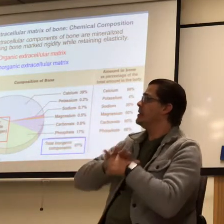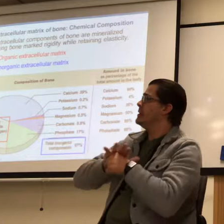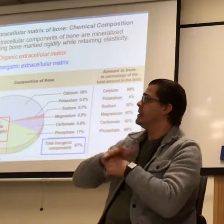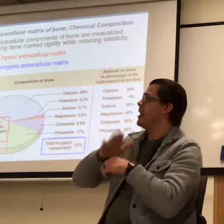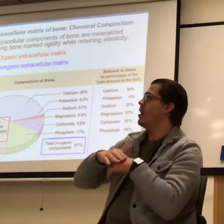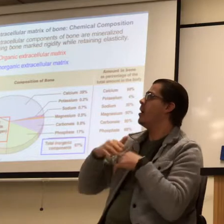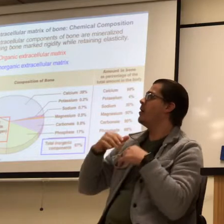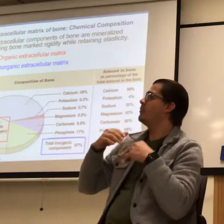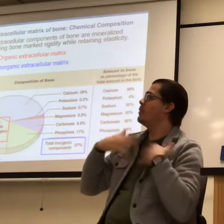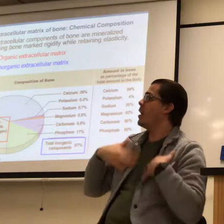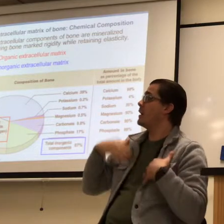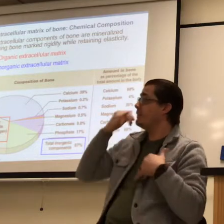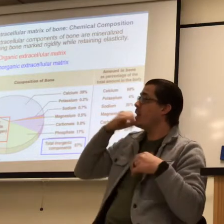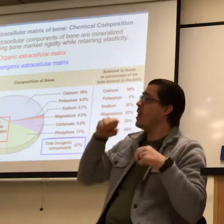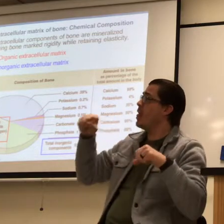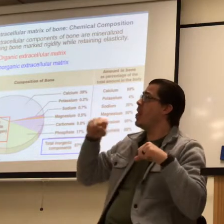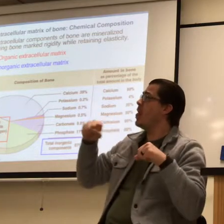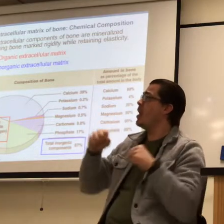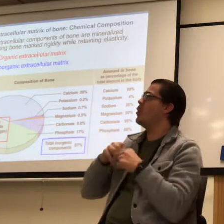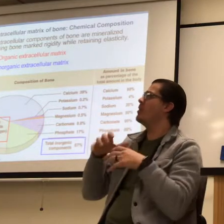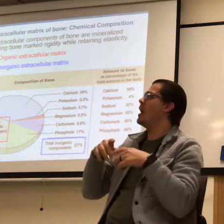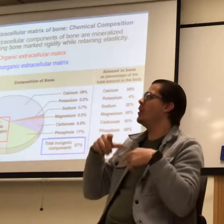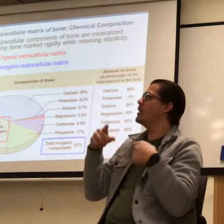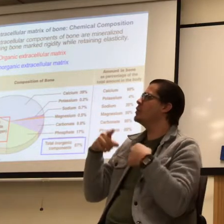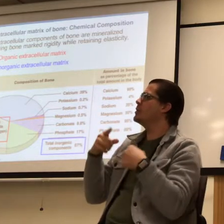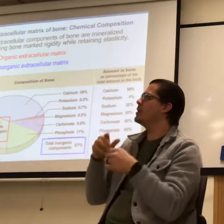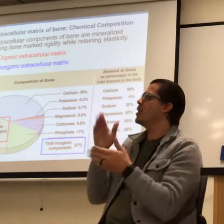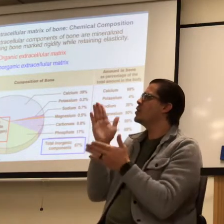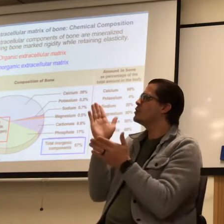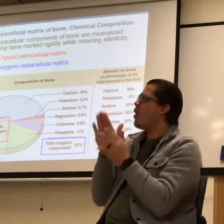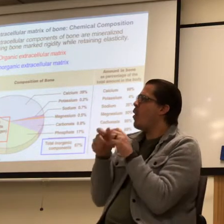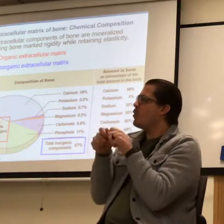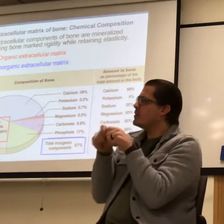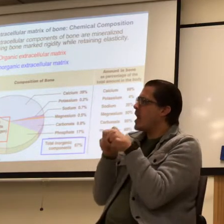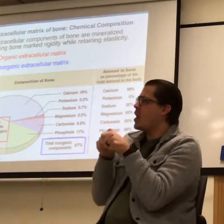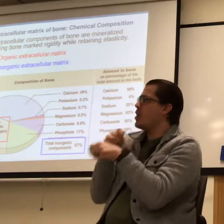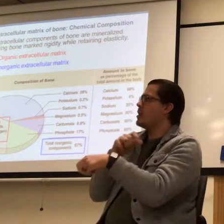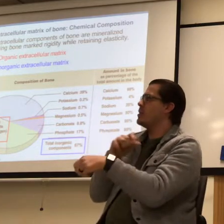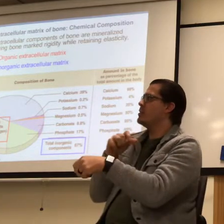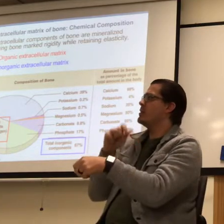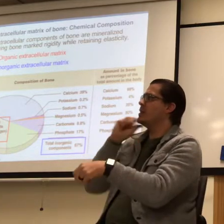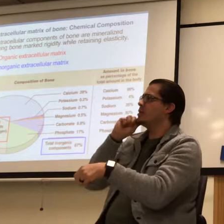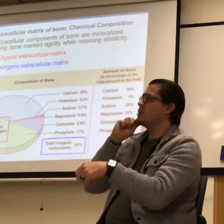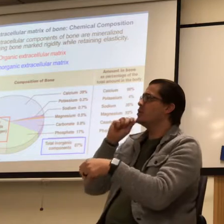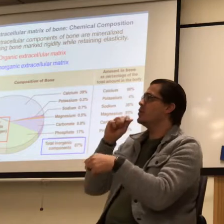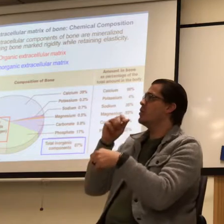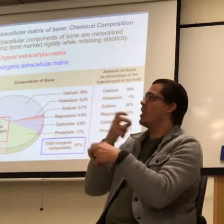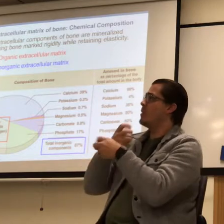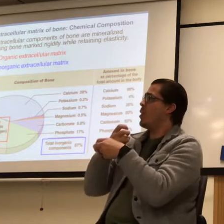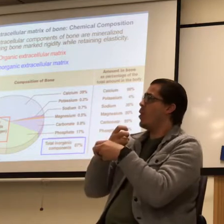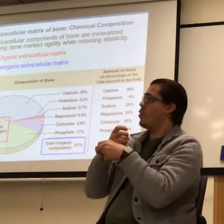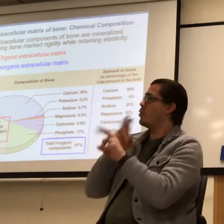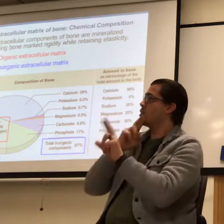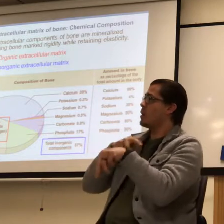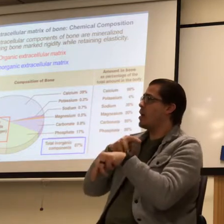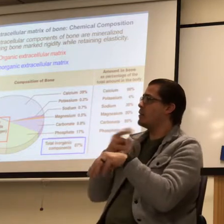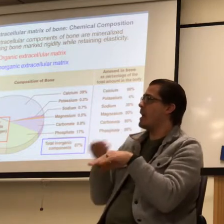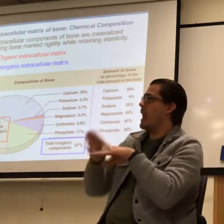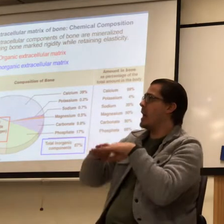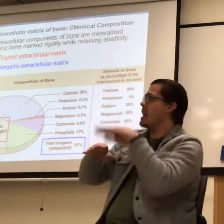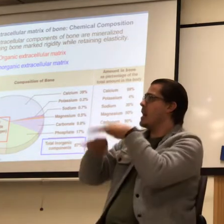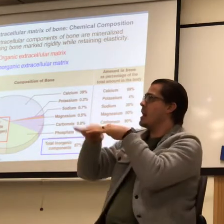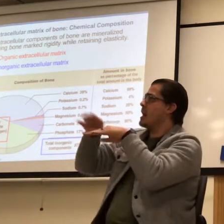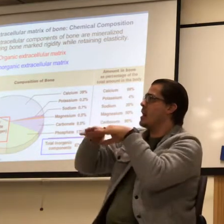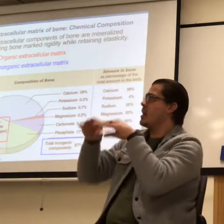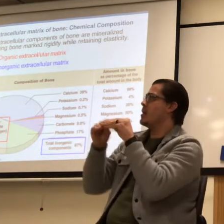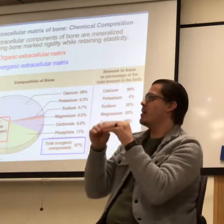exercise without injury, you make little micro tears in the tissue, and the bone responds by adding more layers of bone to make your bone stronger.